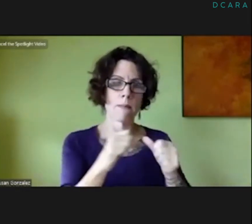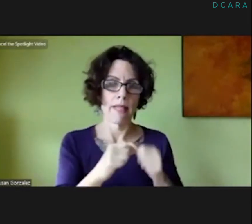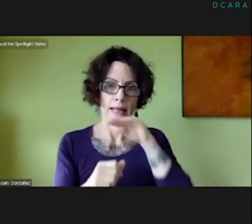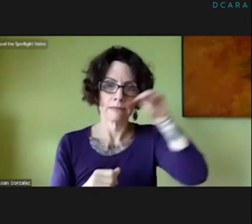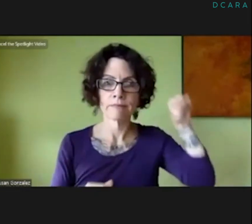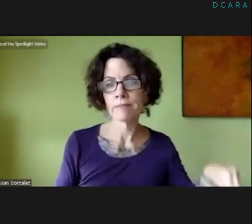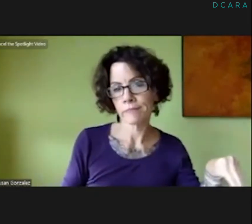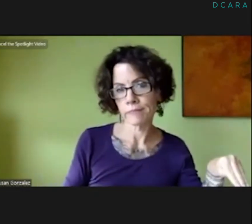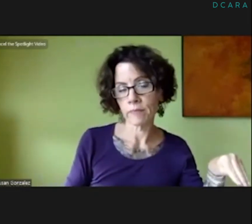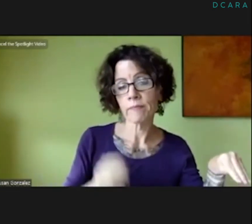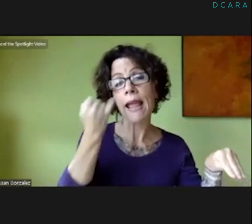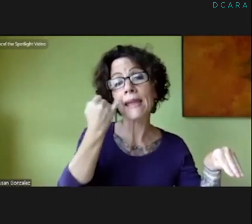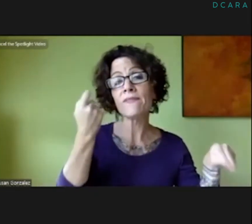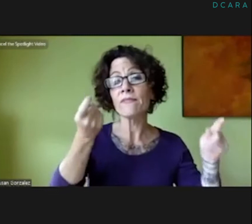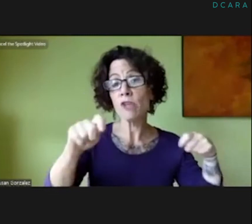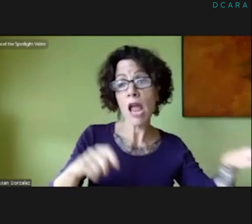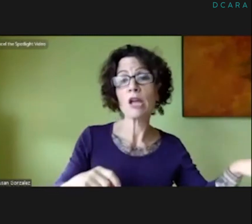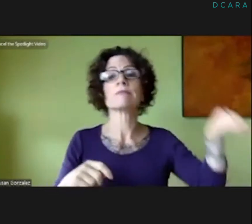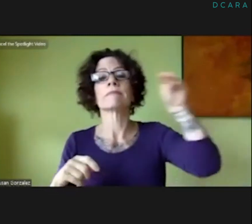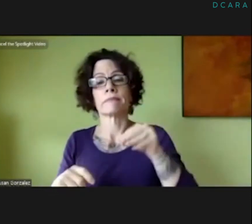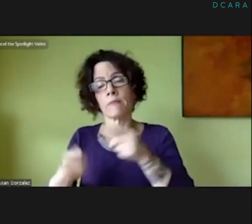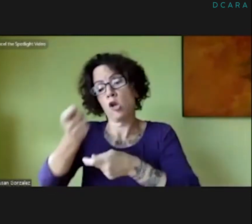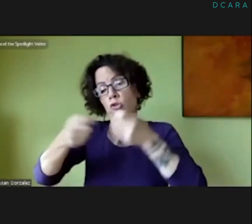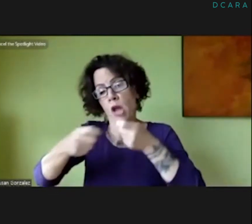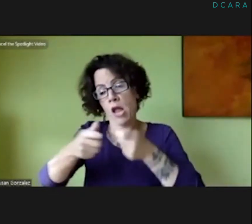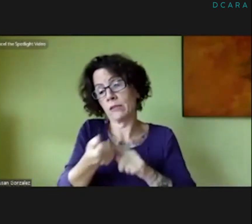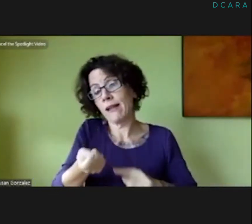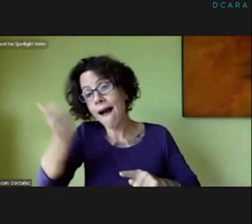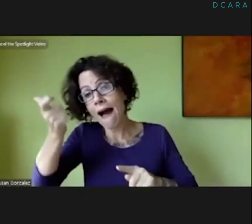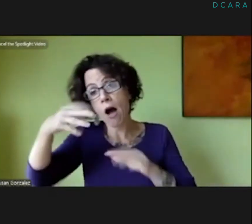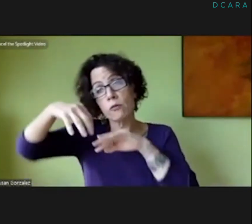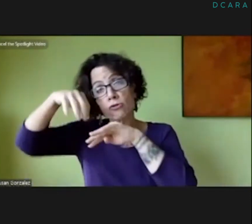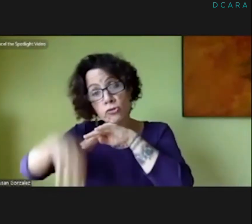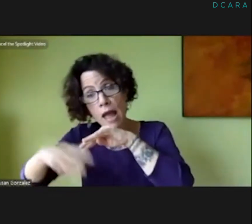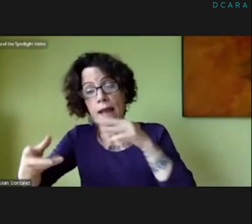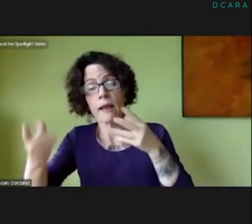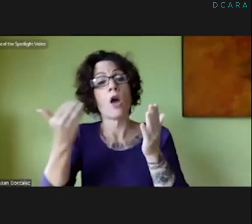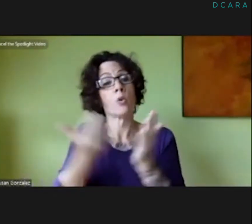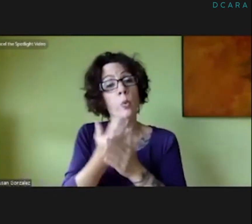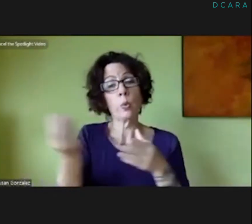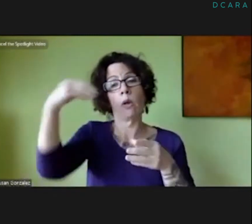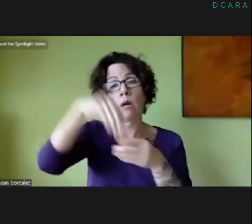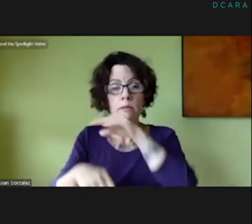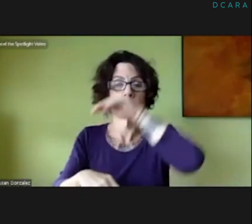everything is included in one brown envelope and kept in one location.